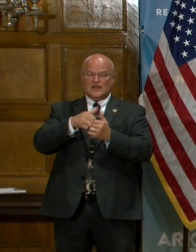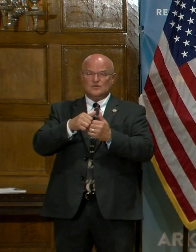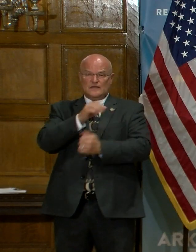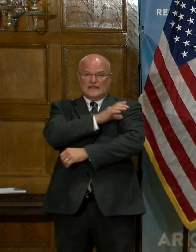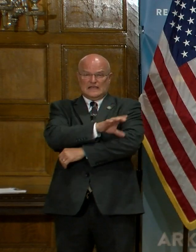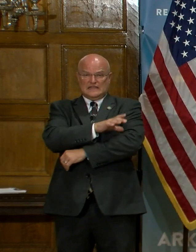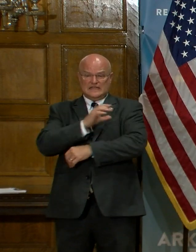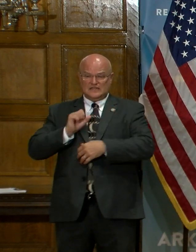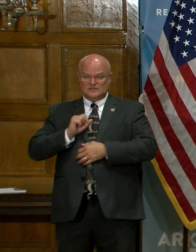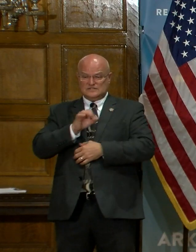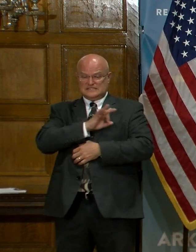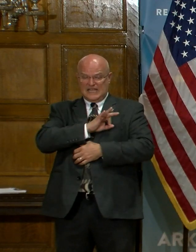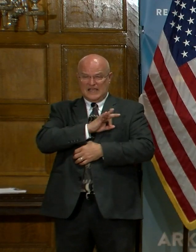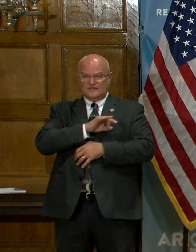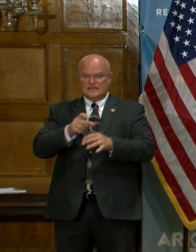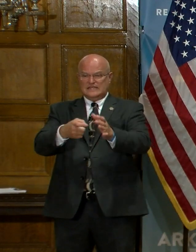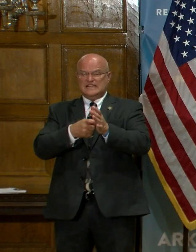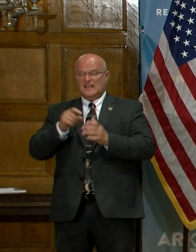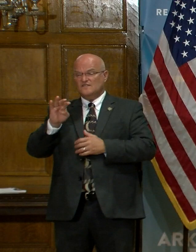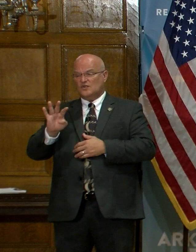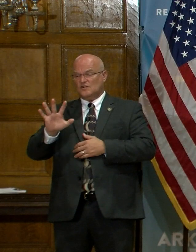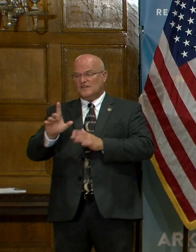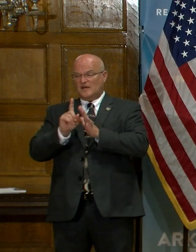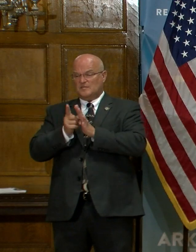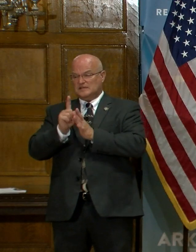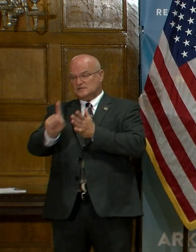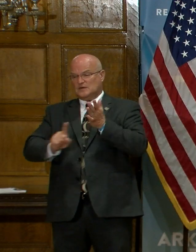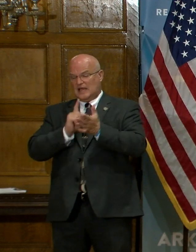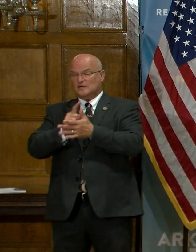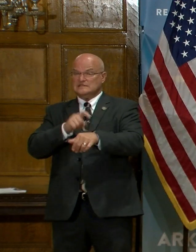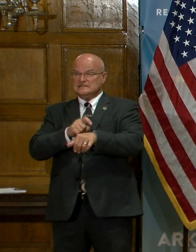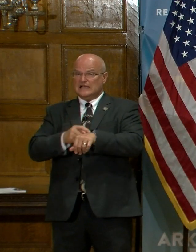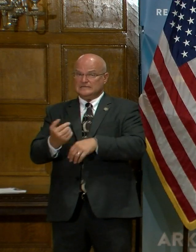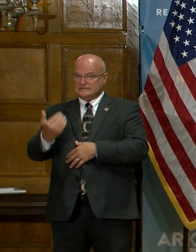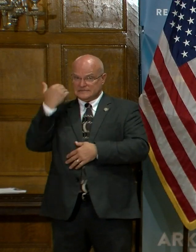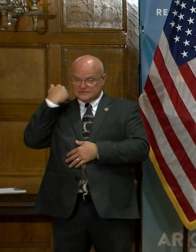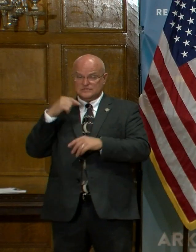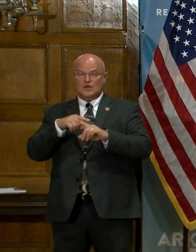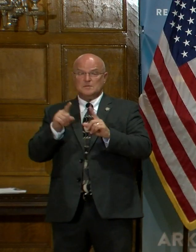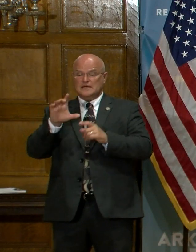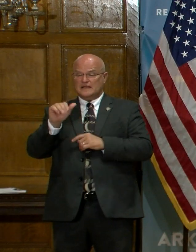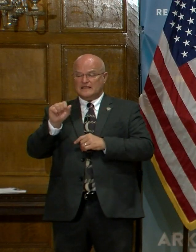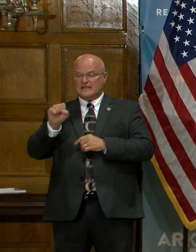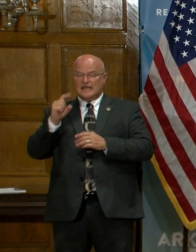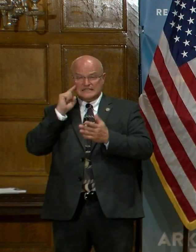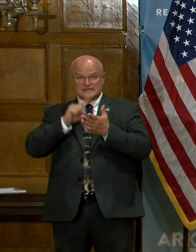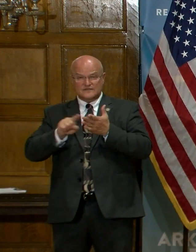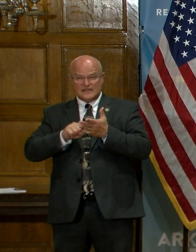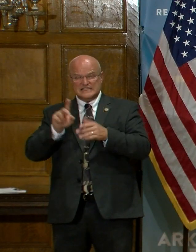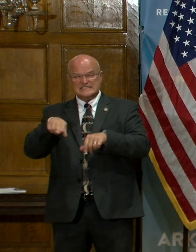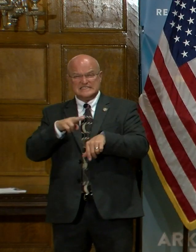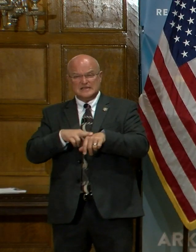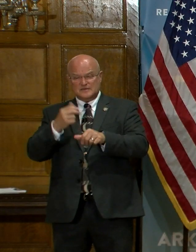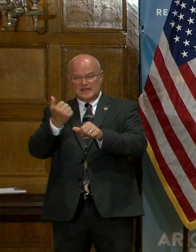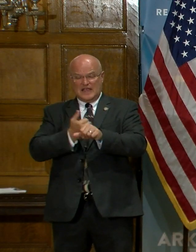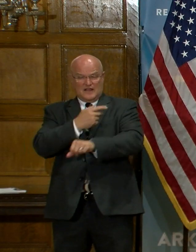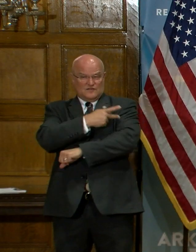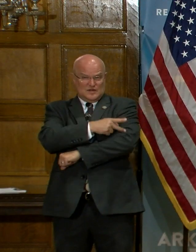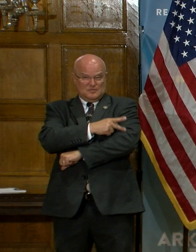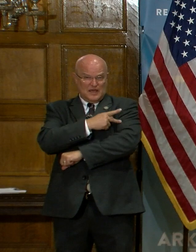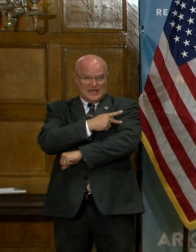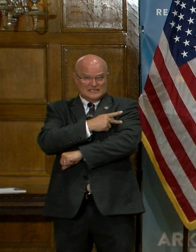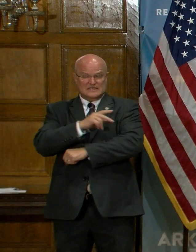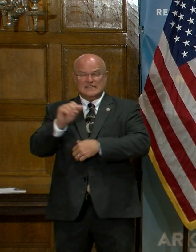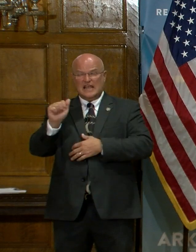clinical staff that takes 45 minutes to an hour, so it's pretty time intensive. The case investigation, typically for every patient,